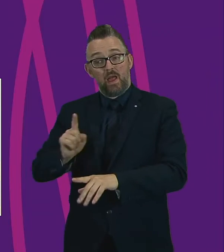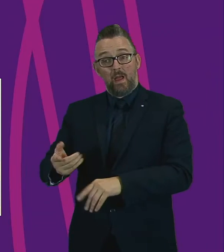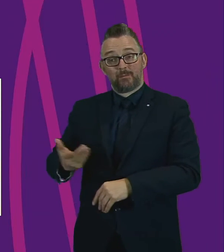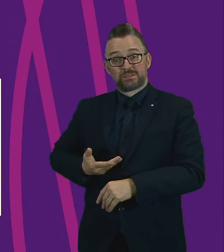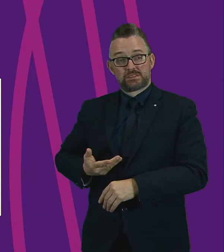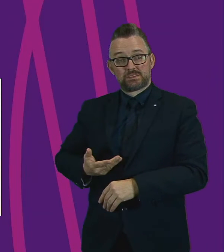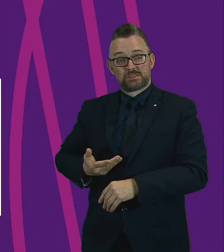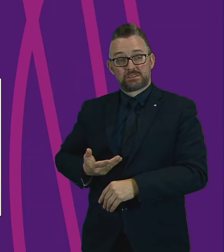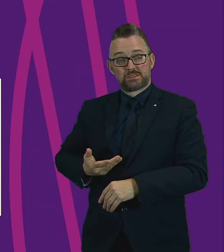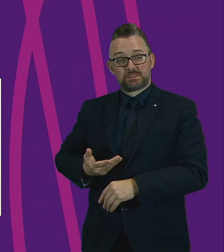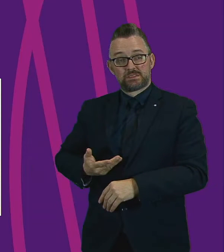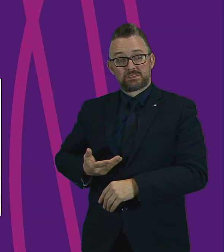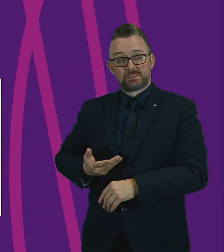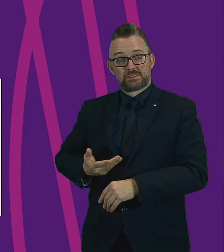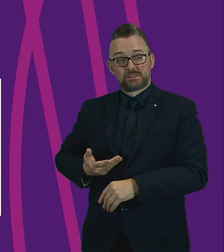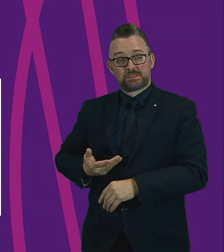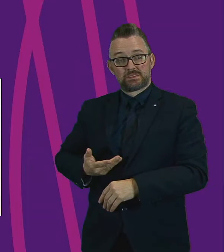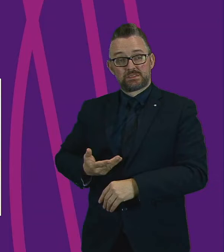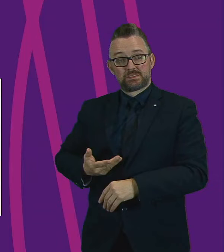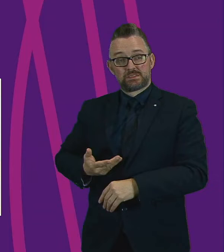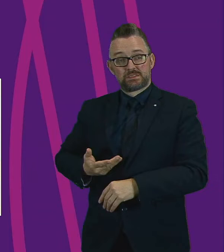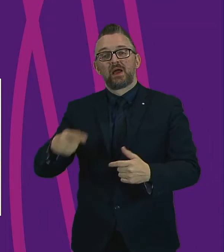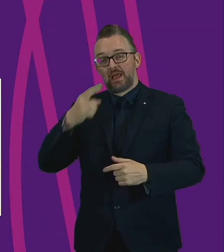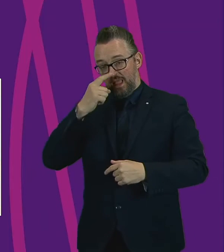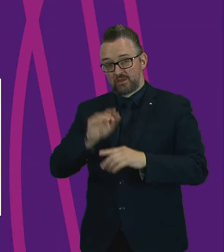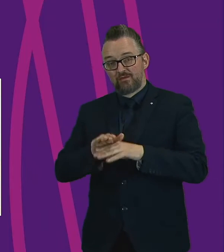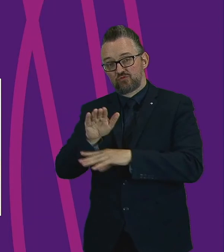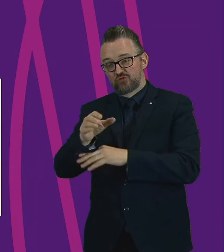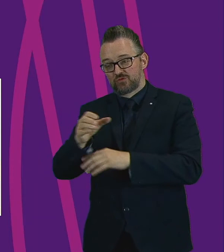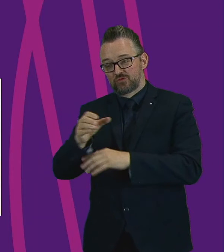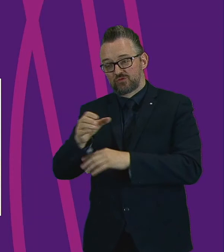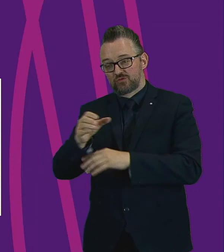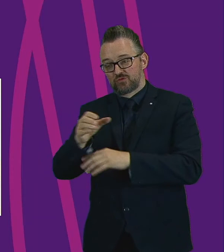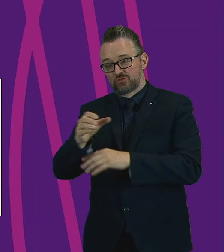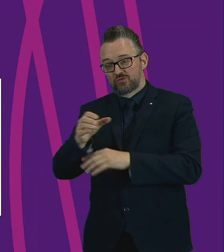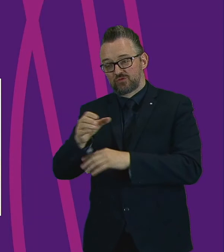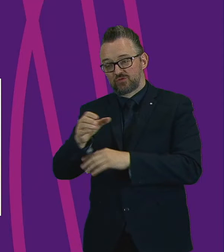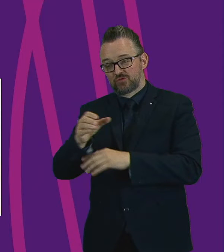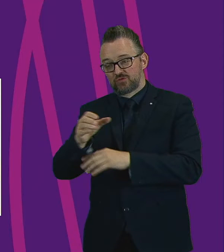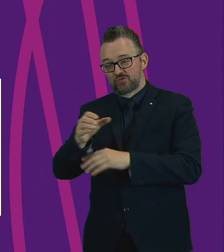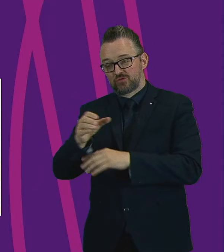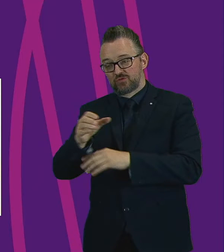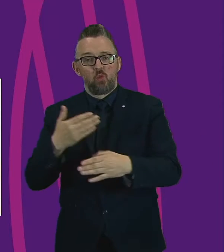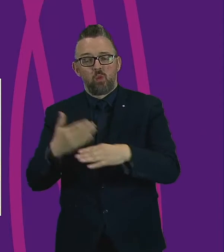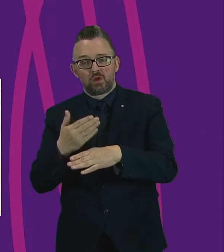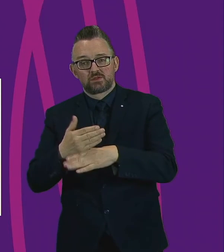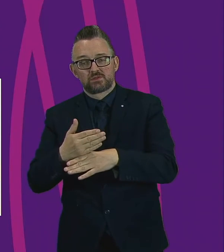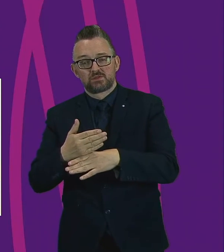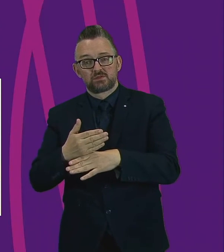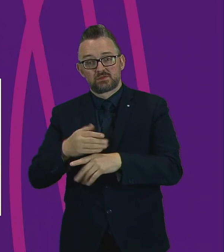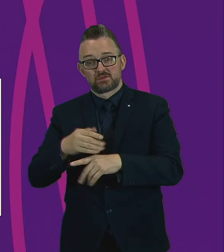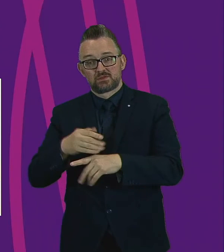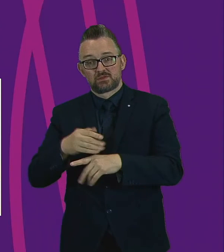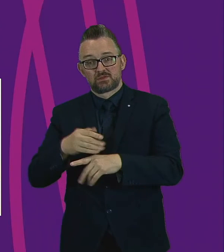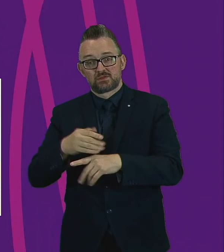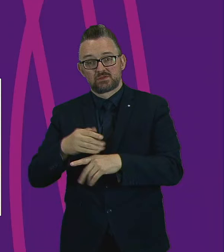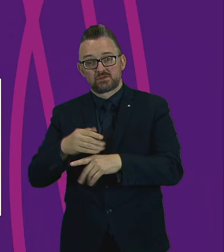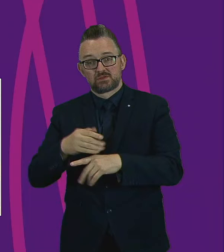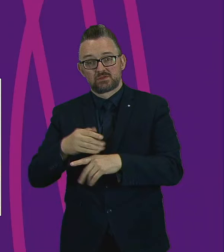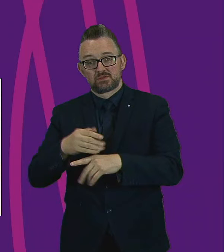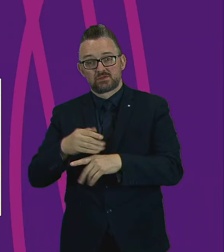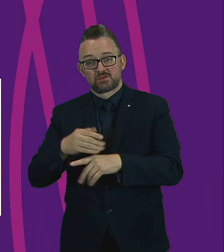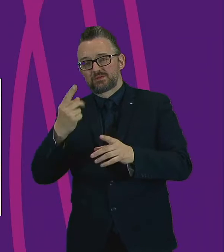already established will be the source of employment for the overwhelming majority of those who will be in work 6 months, a year, a